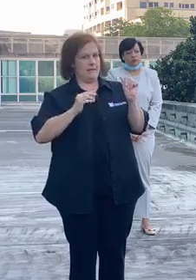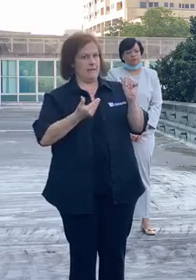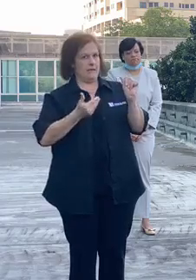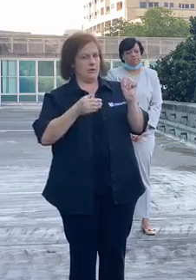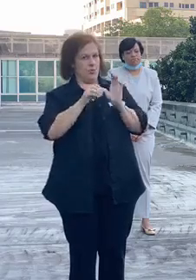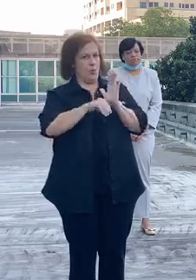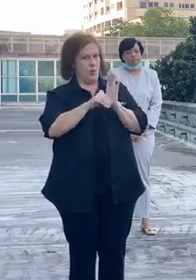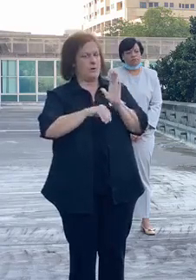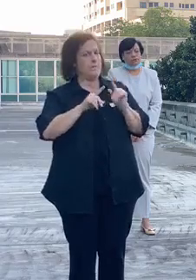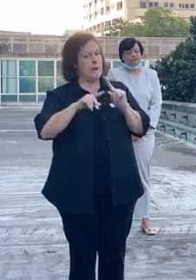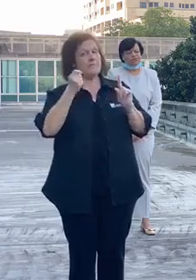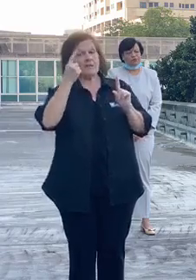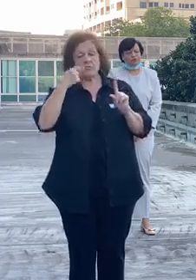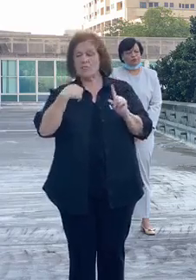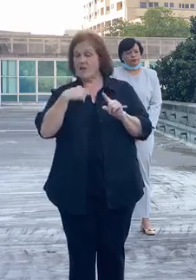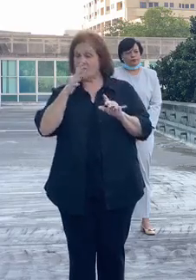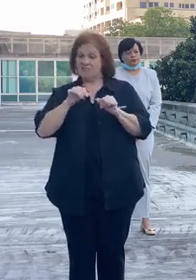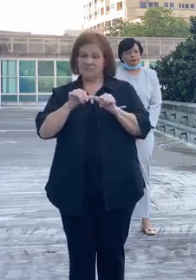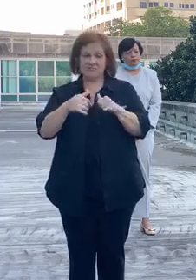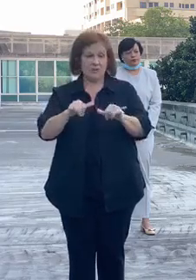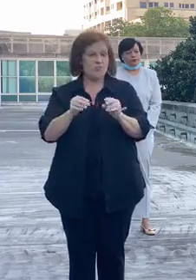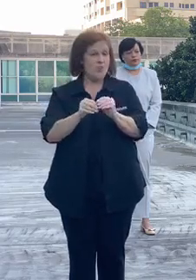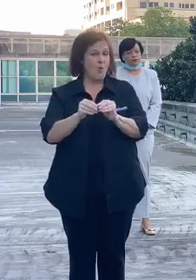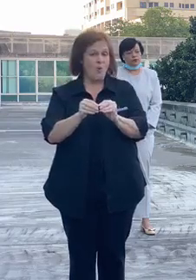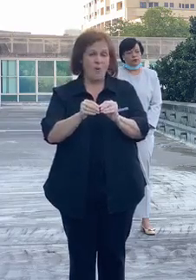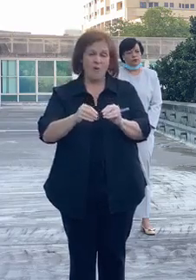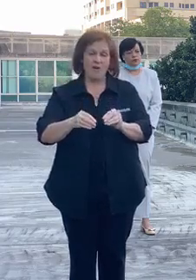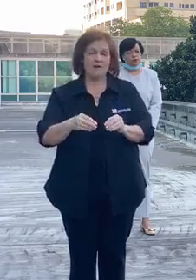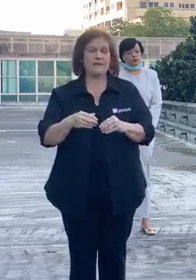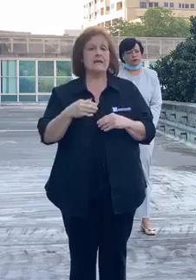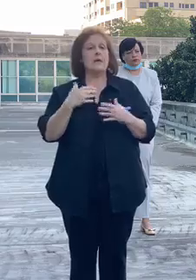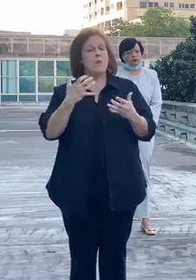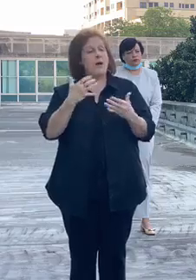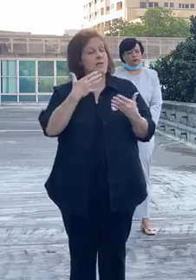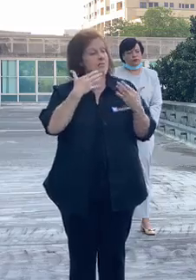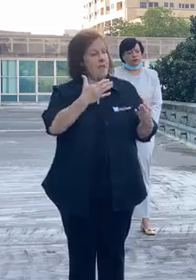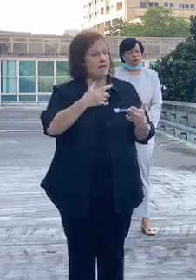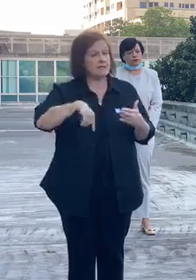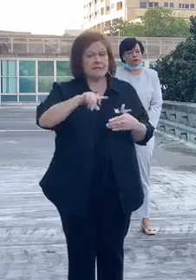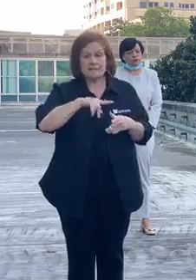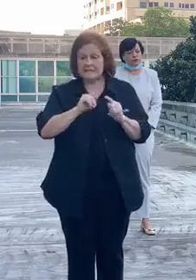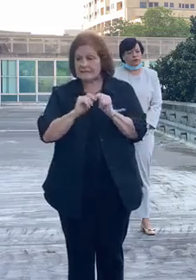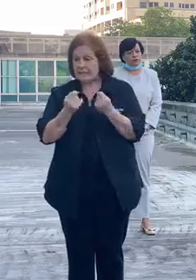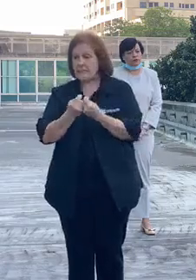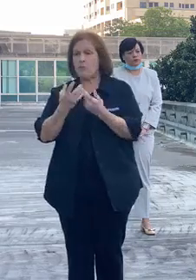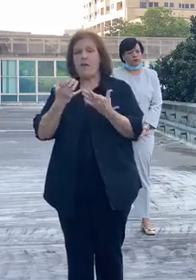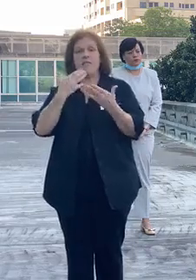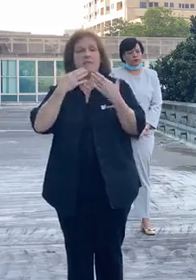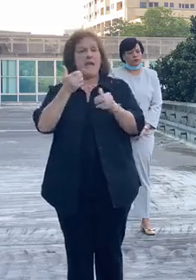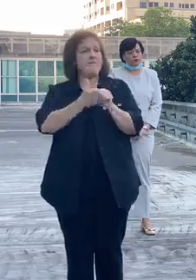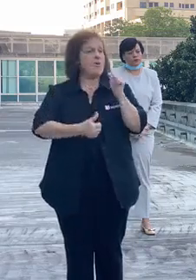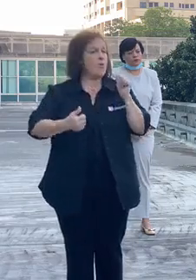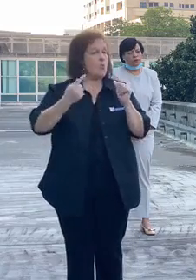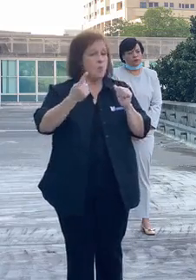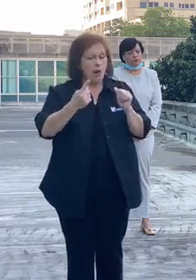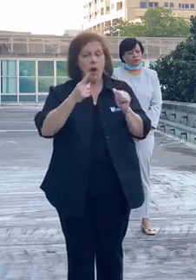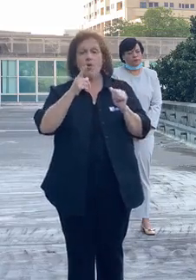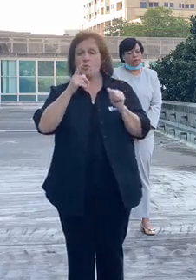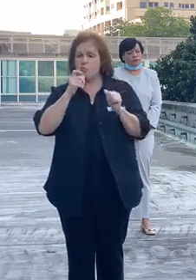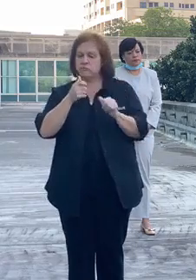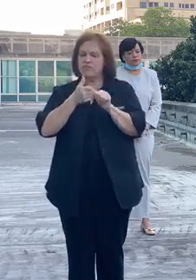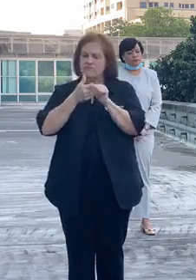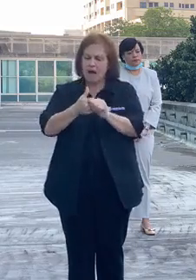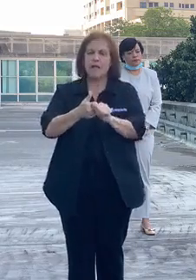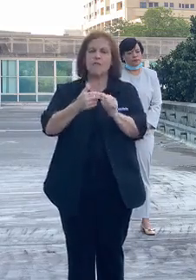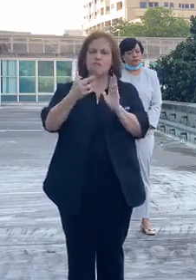for some time. I just want to offer my personal thanks and the thanks of our team to everyone who is truly heeding our